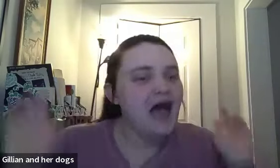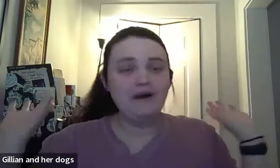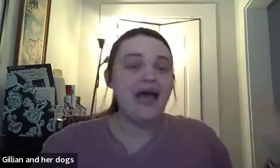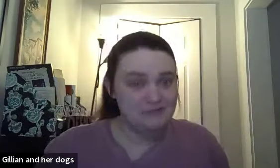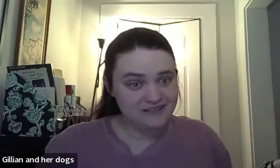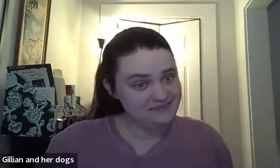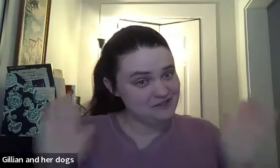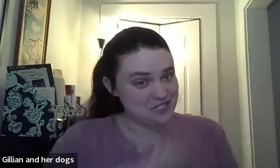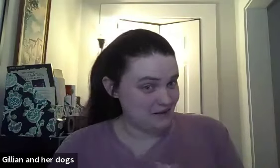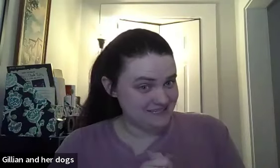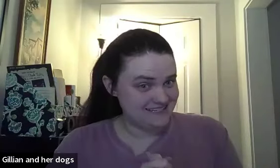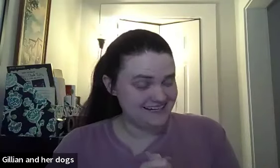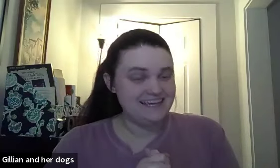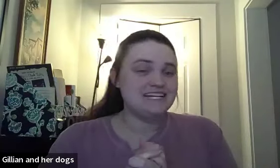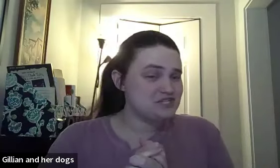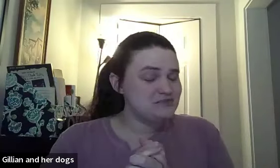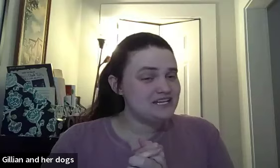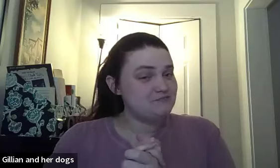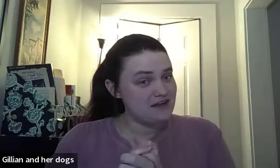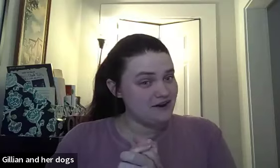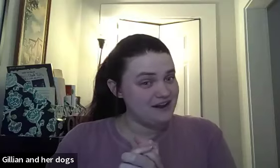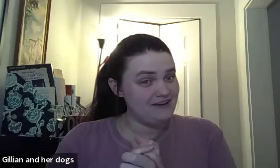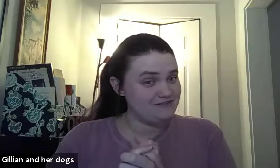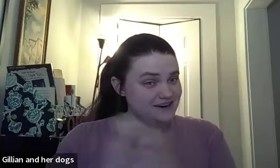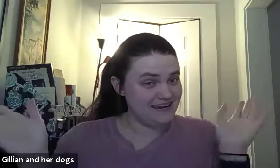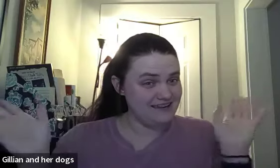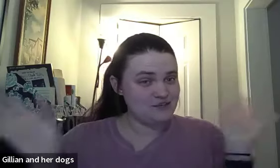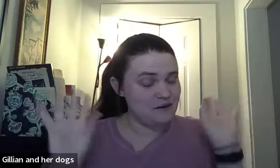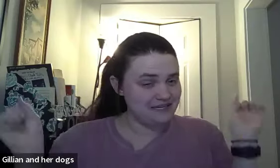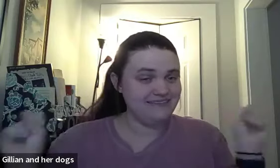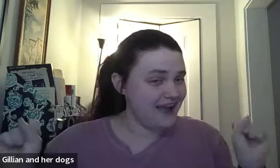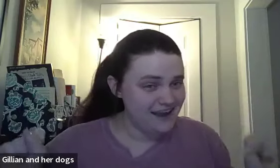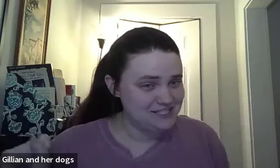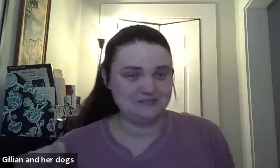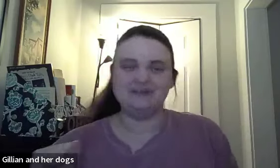I will happily give you the shopping sign, especially because of Black Friday on Friday. So I mean, like I got you.